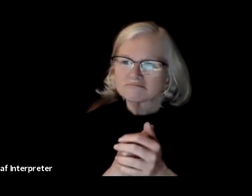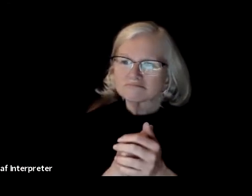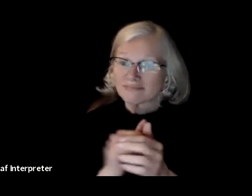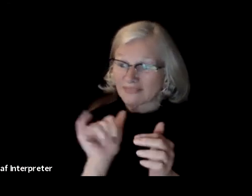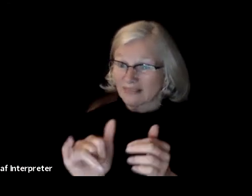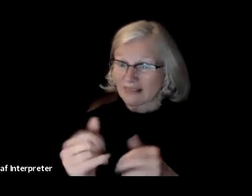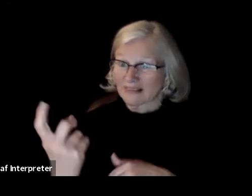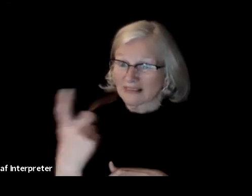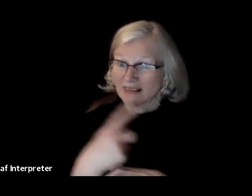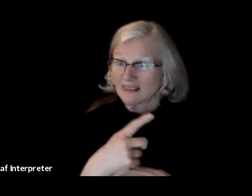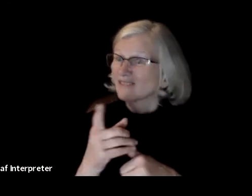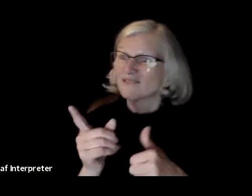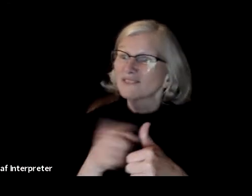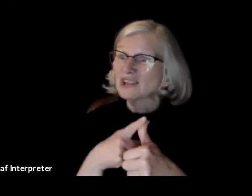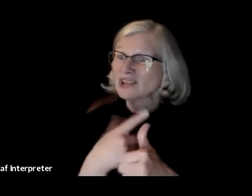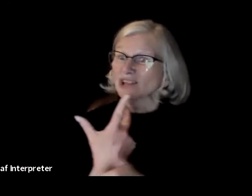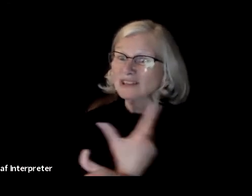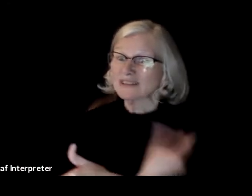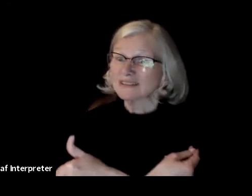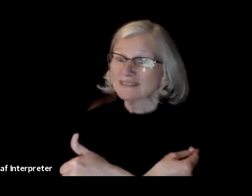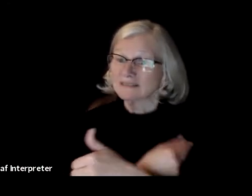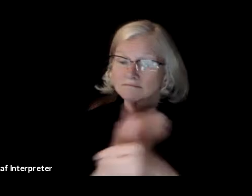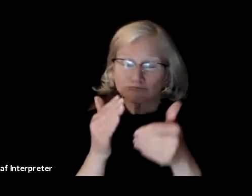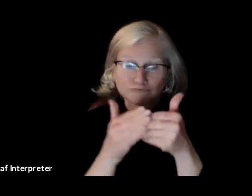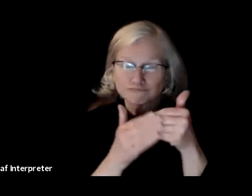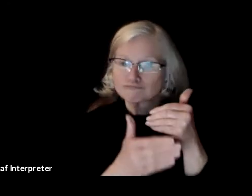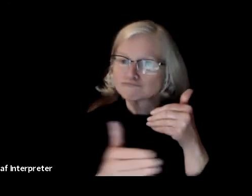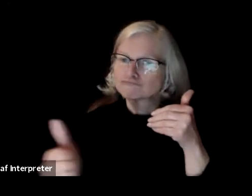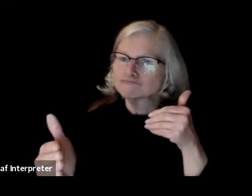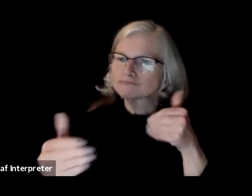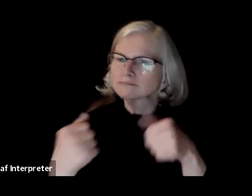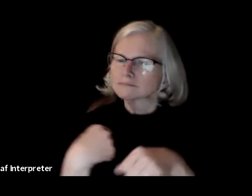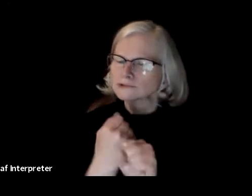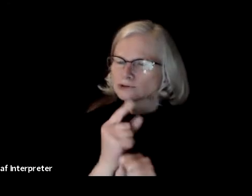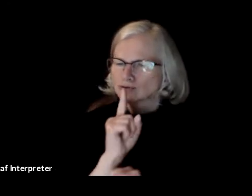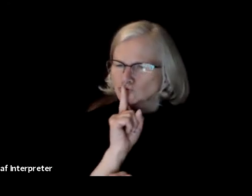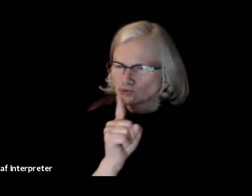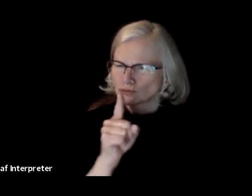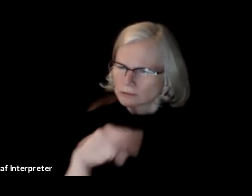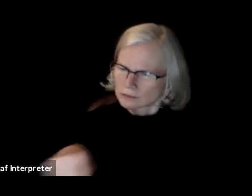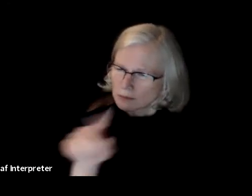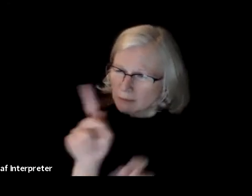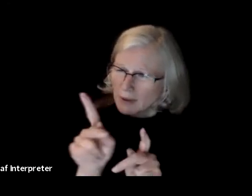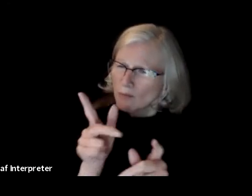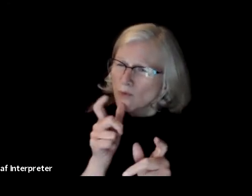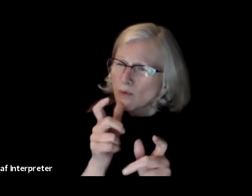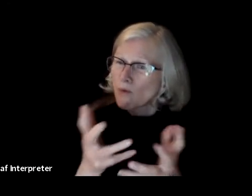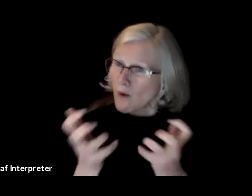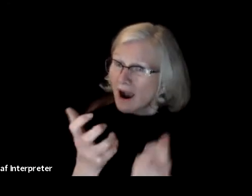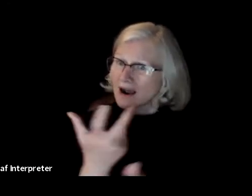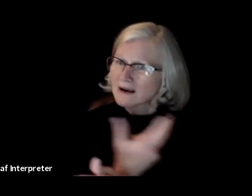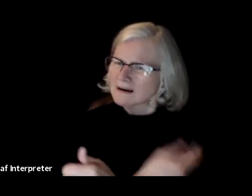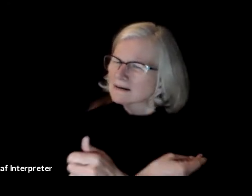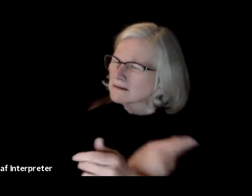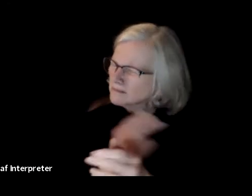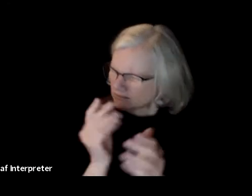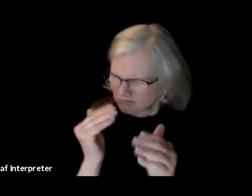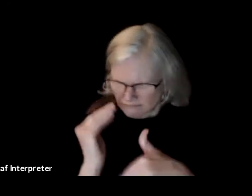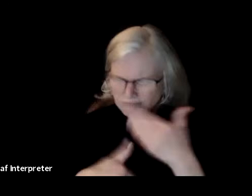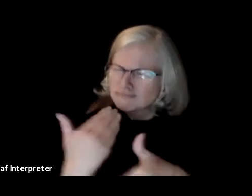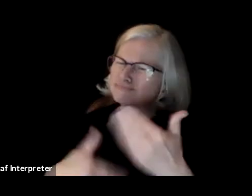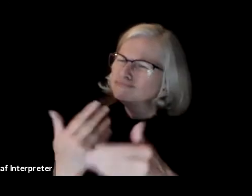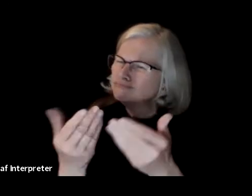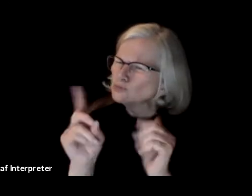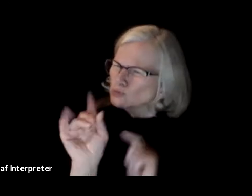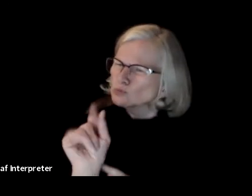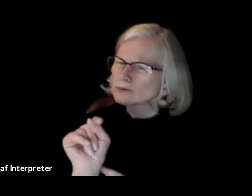has been to ensure that everyone who wants a vaccine can get one as quickly as possible. We are beyond grateful